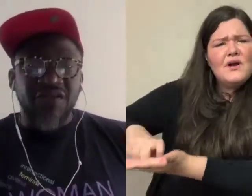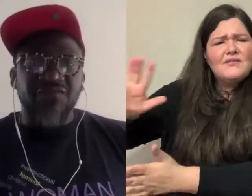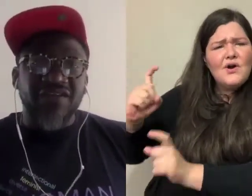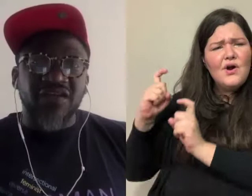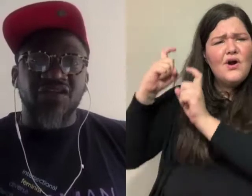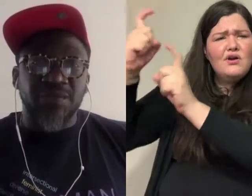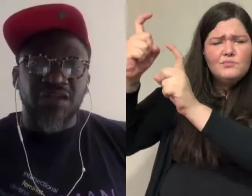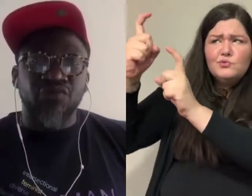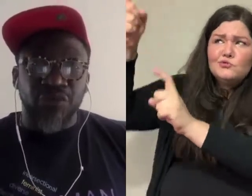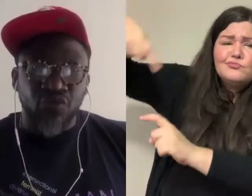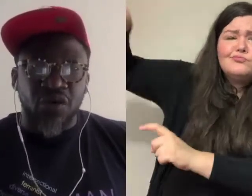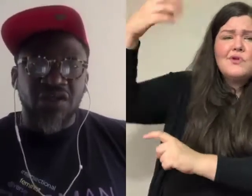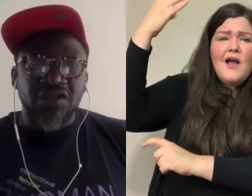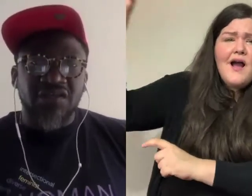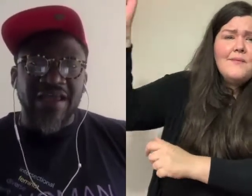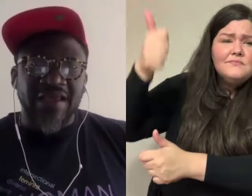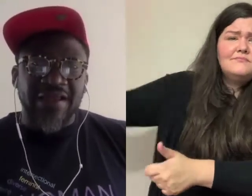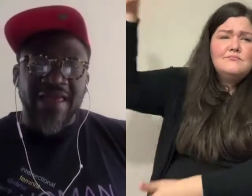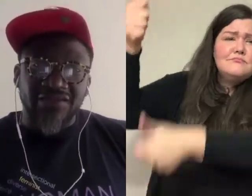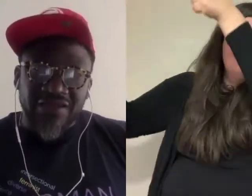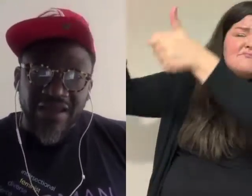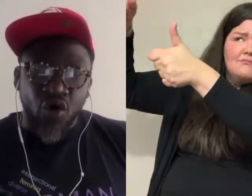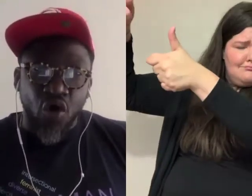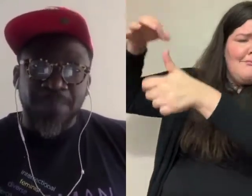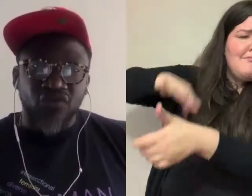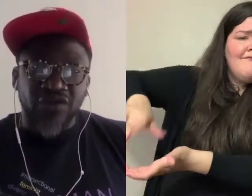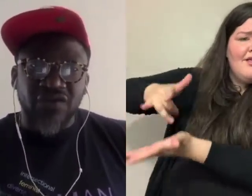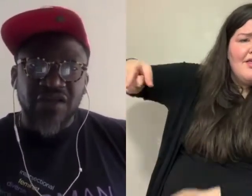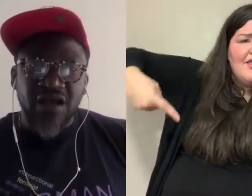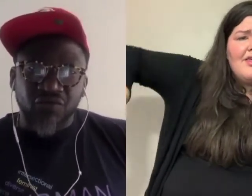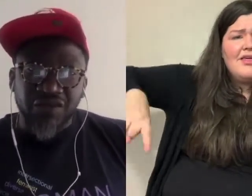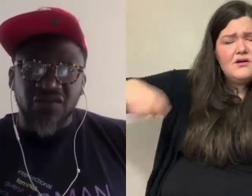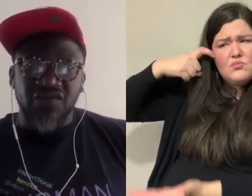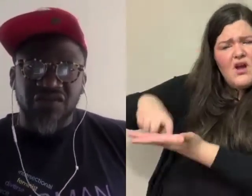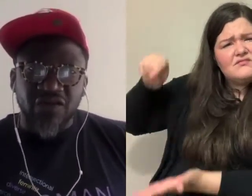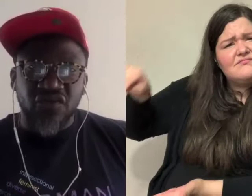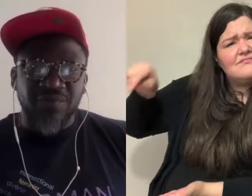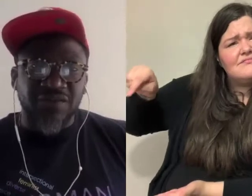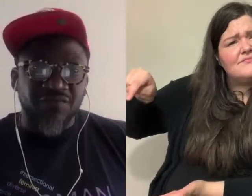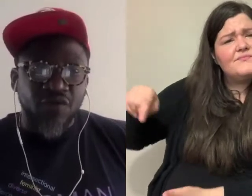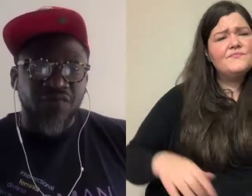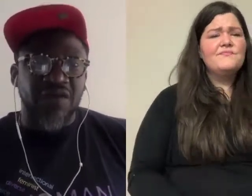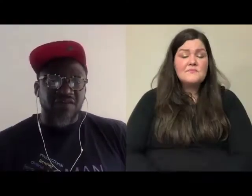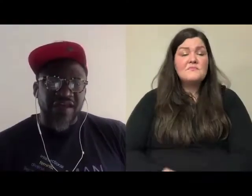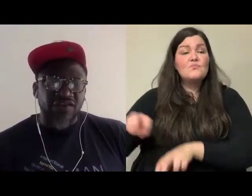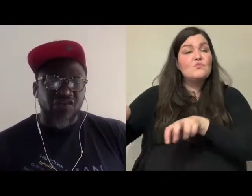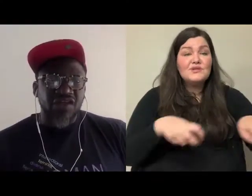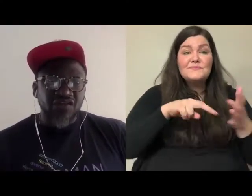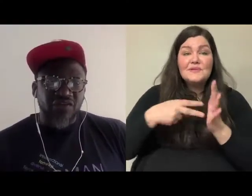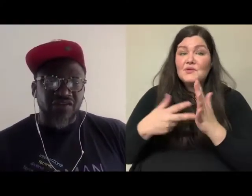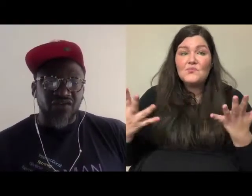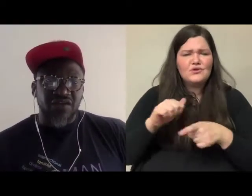we have to invest in community renewal to gain hope and trust of regions and townships at the forefront of this